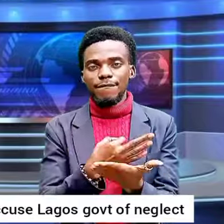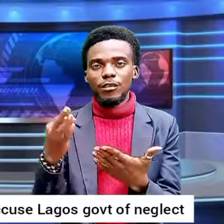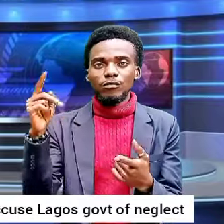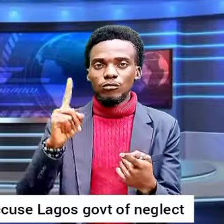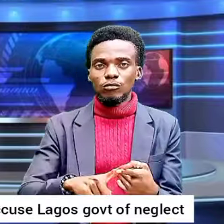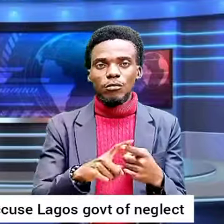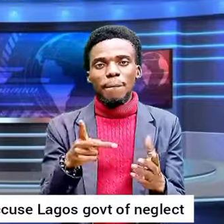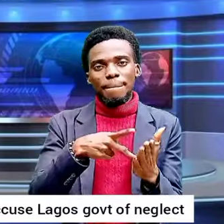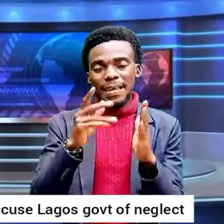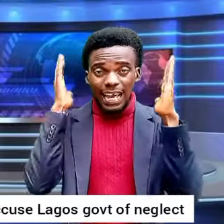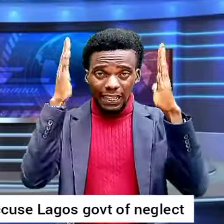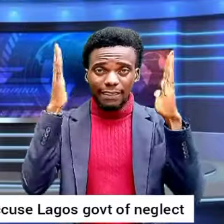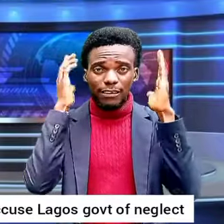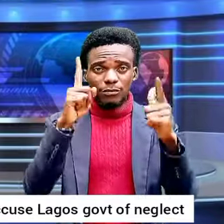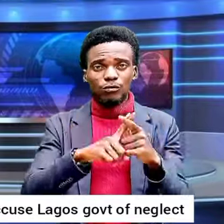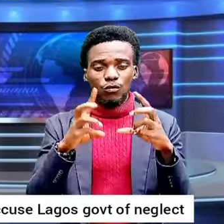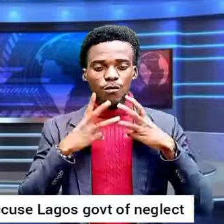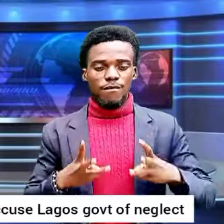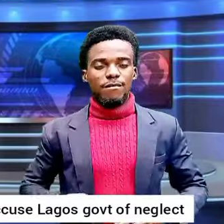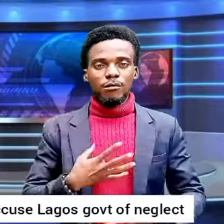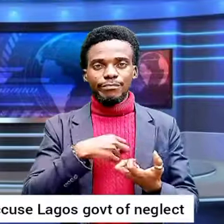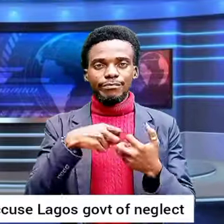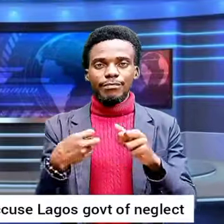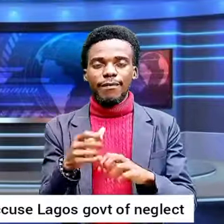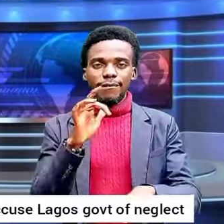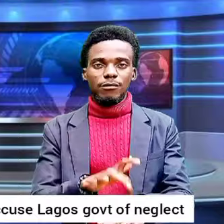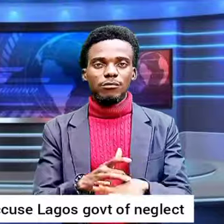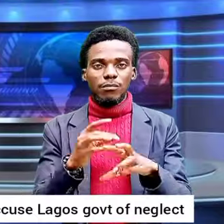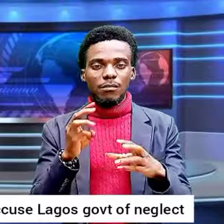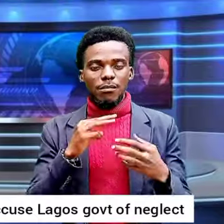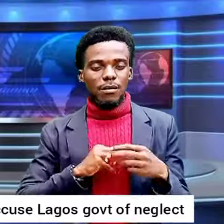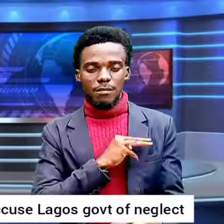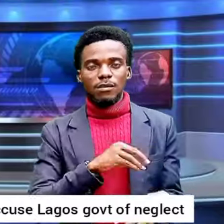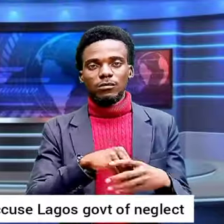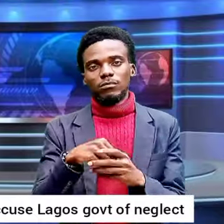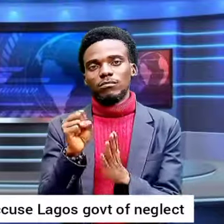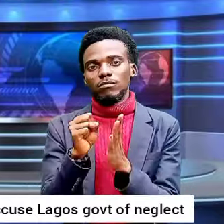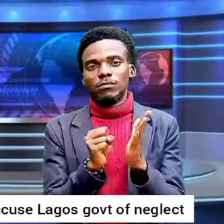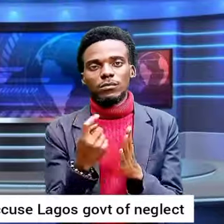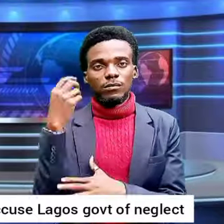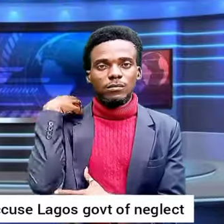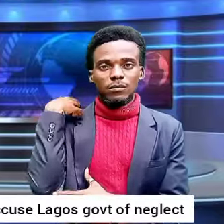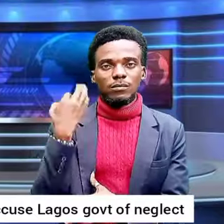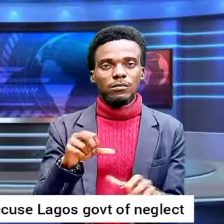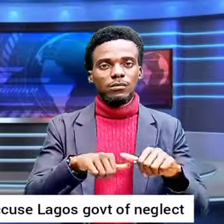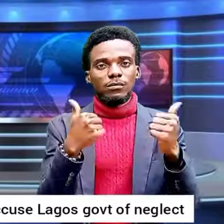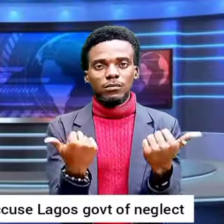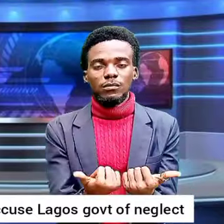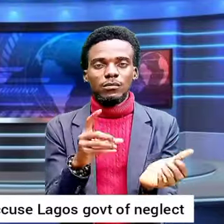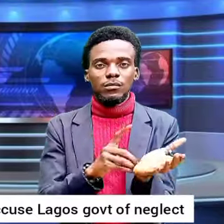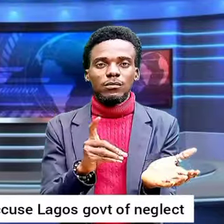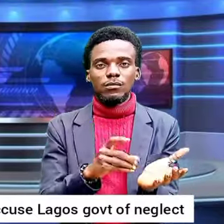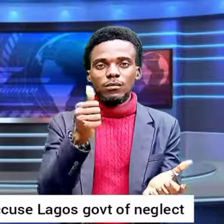attention to the welfare and issues affecting its members in the state. The chairman of the association, Dr.